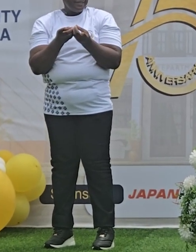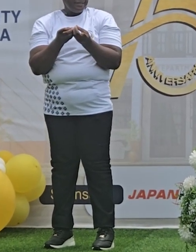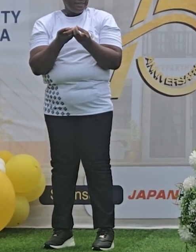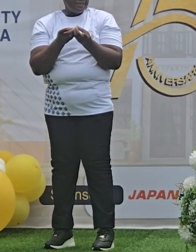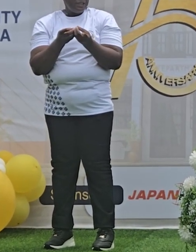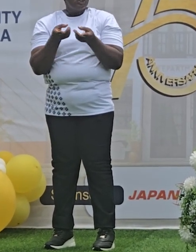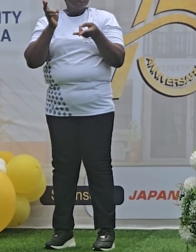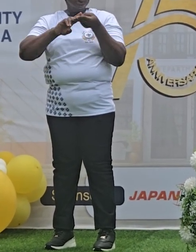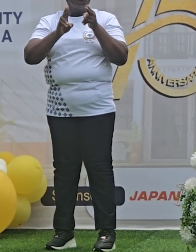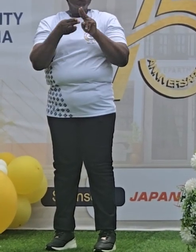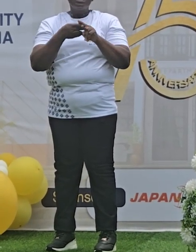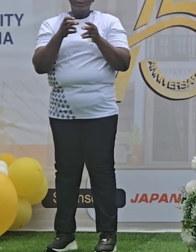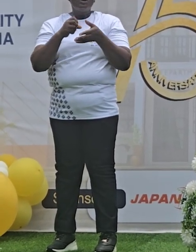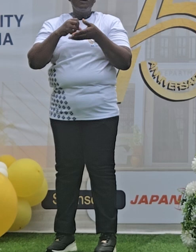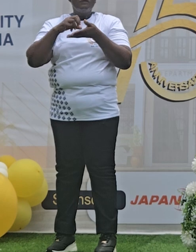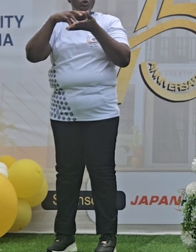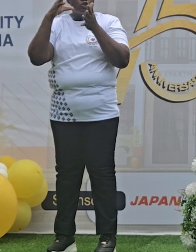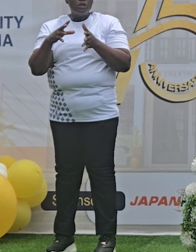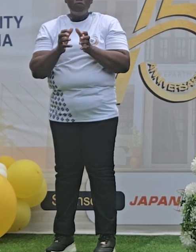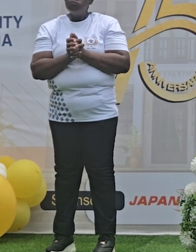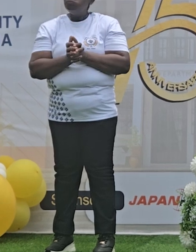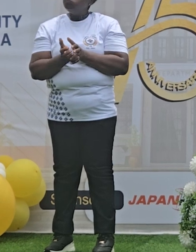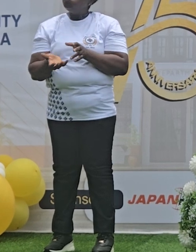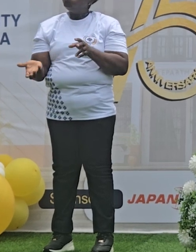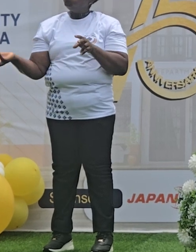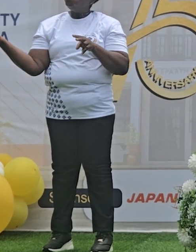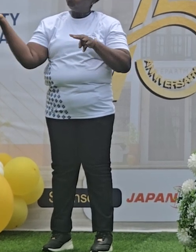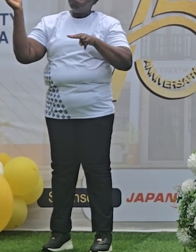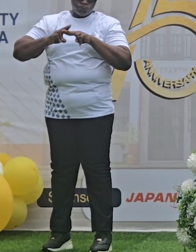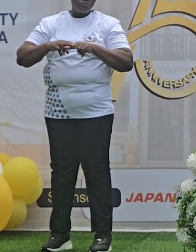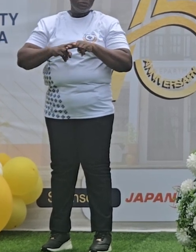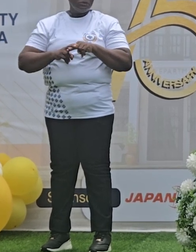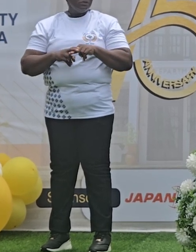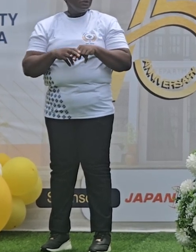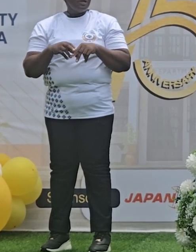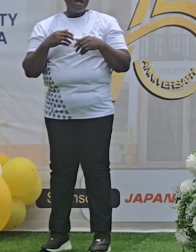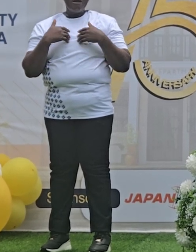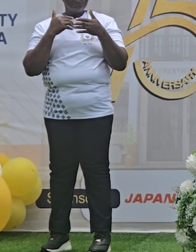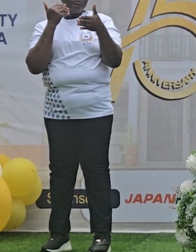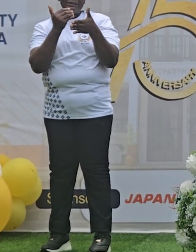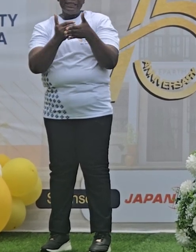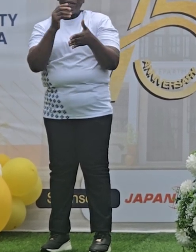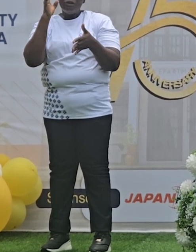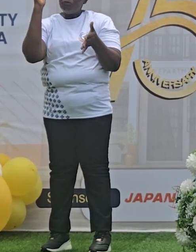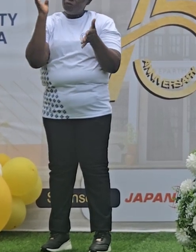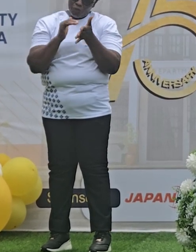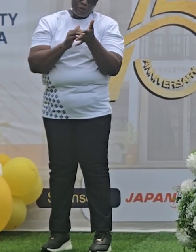The number of students boomed, and the number of, we had almost